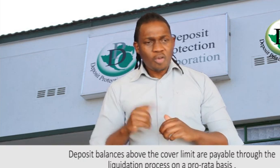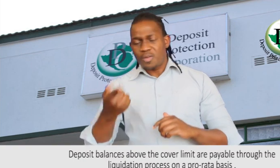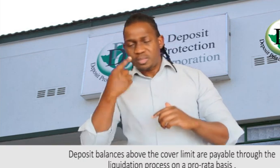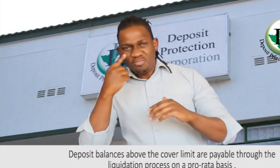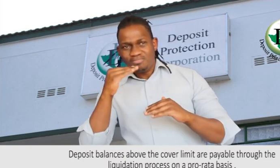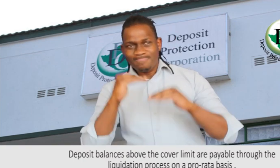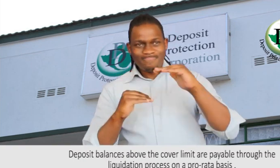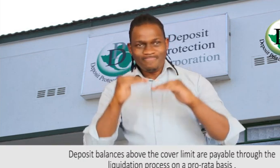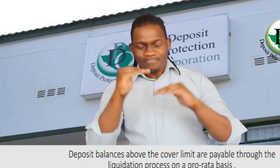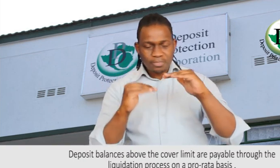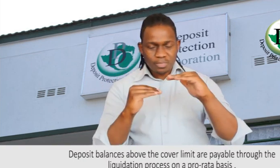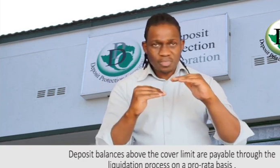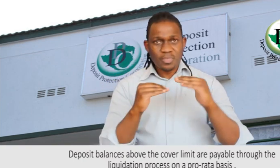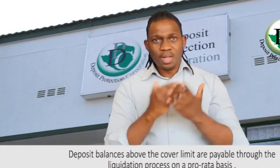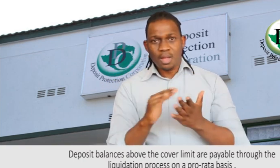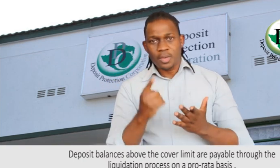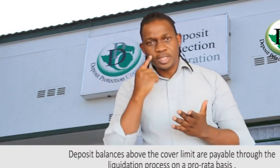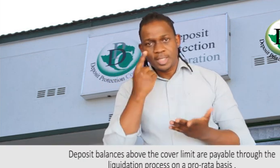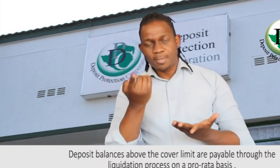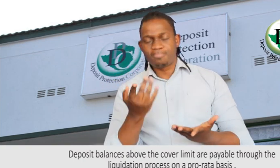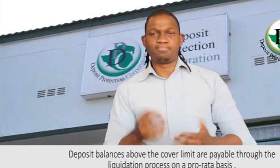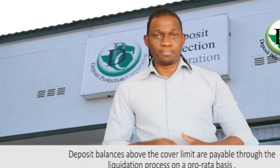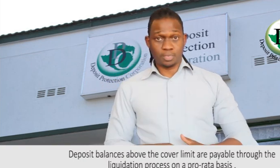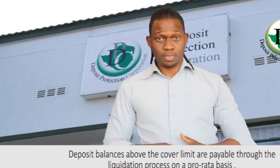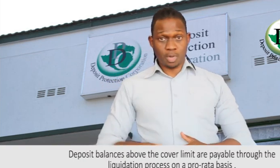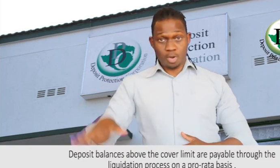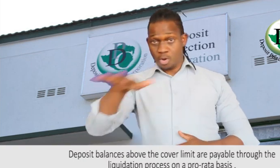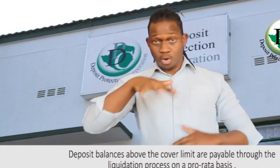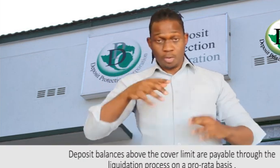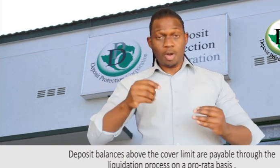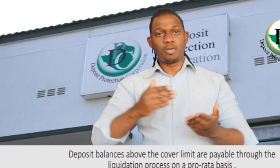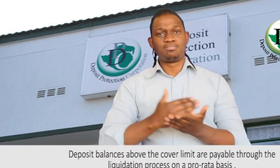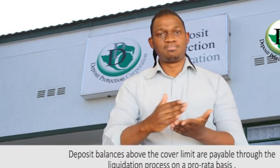Deposit balances above the cover limit are payable through the liquidation process on a pro rata basis.